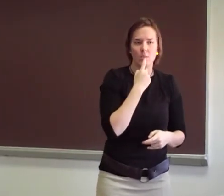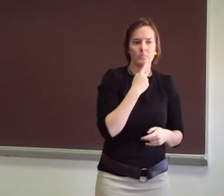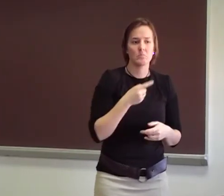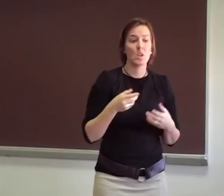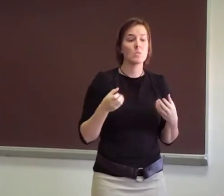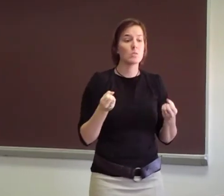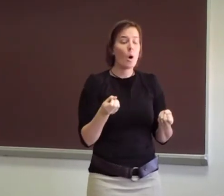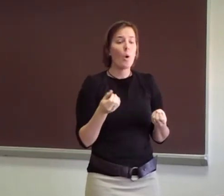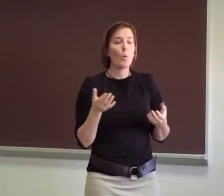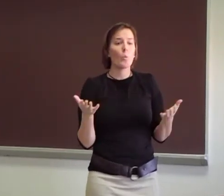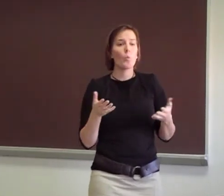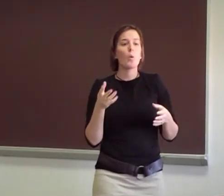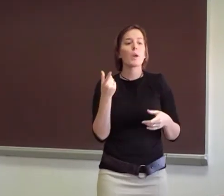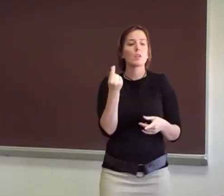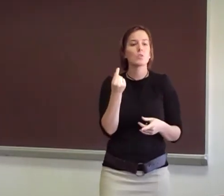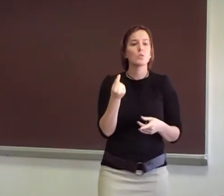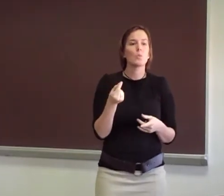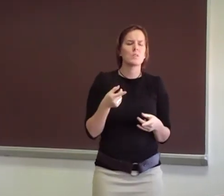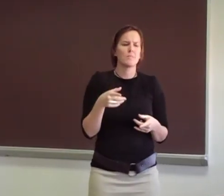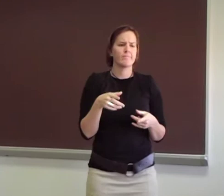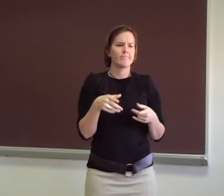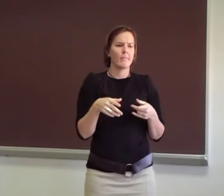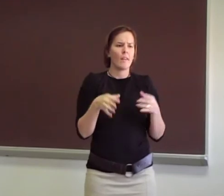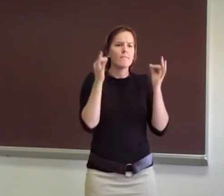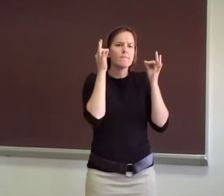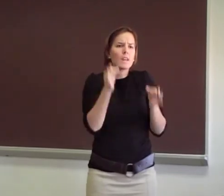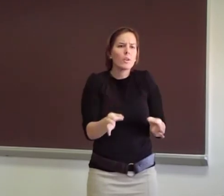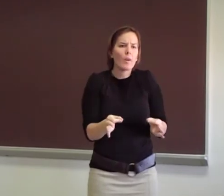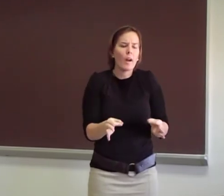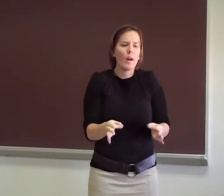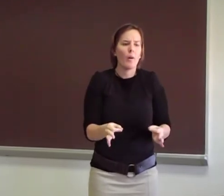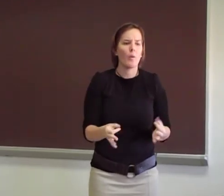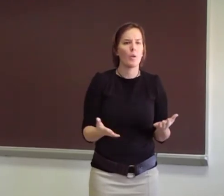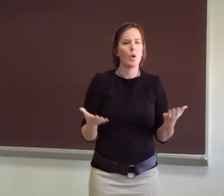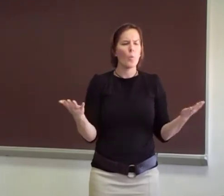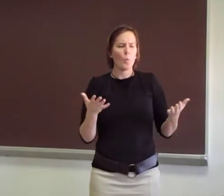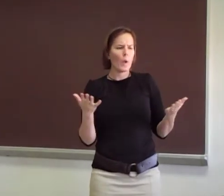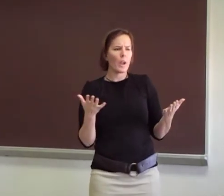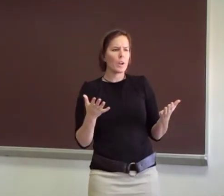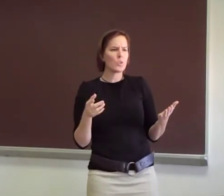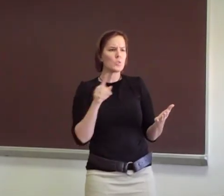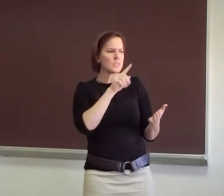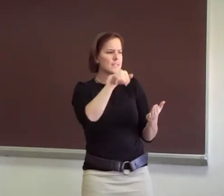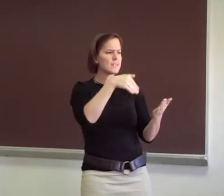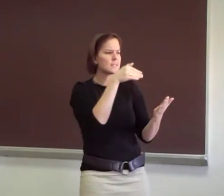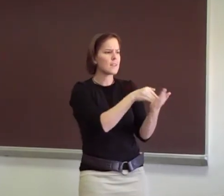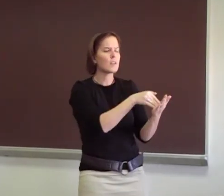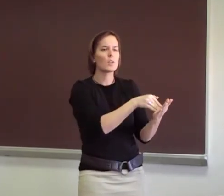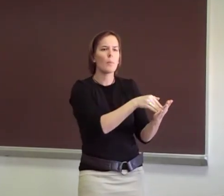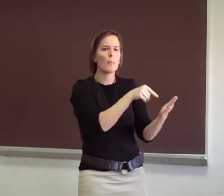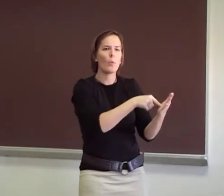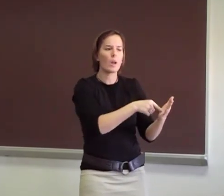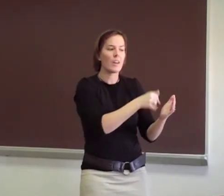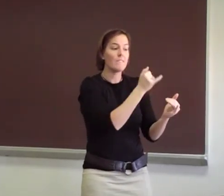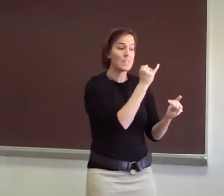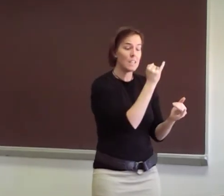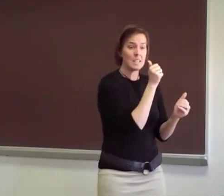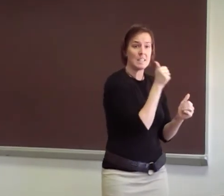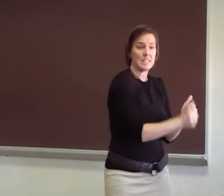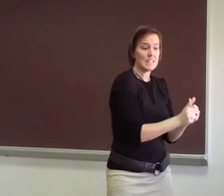do is figure out where is the center point of each leg, where is the center